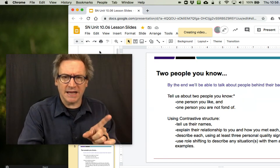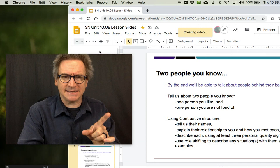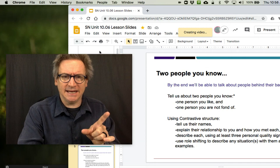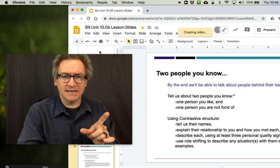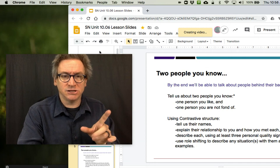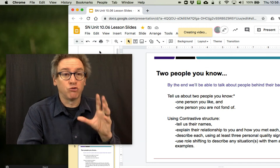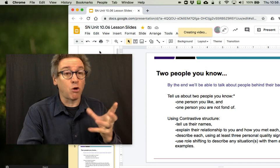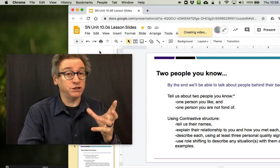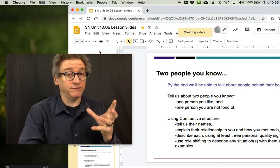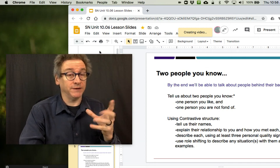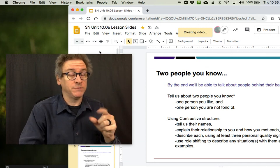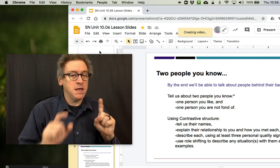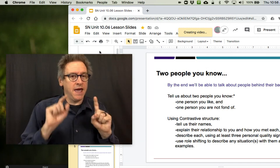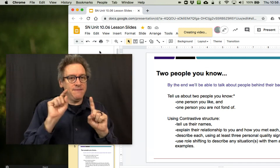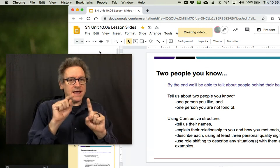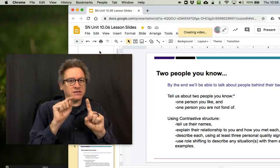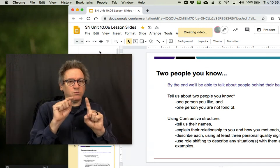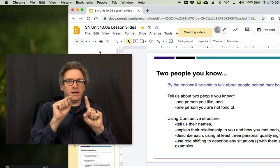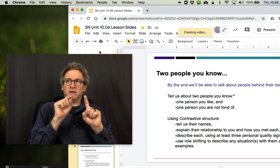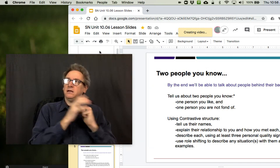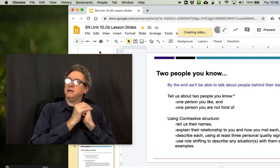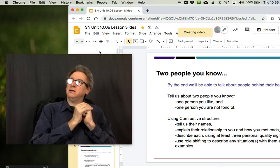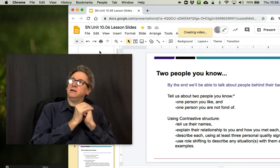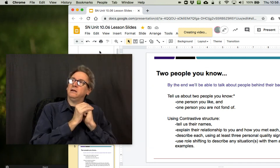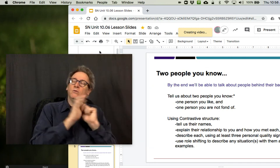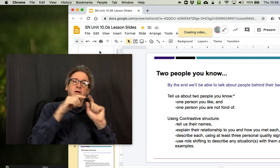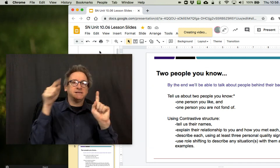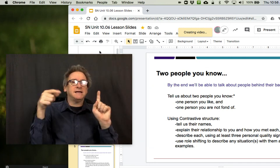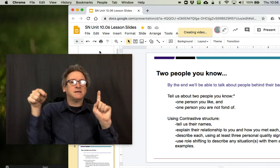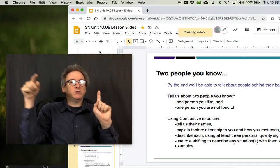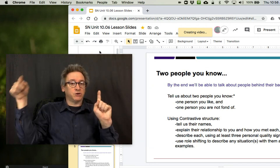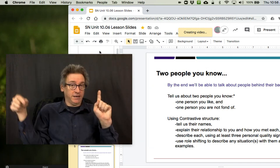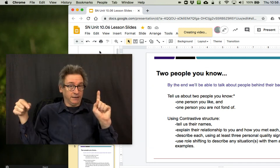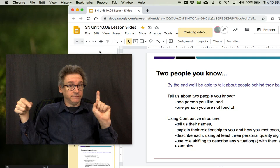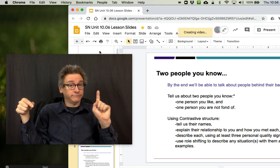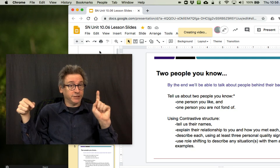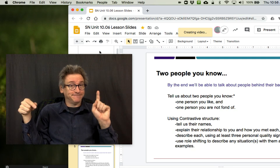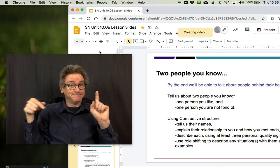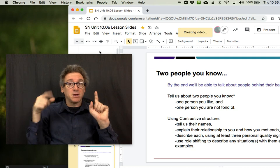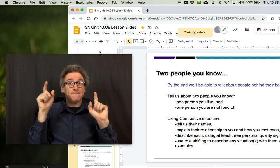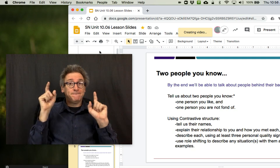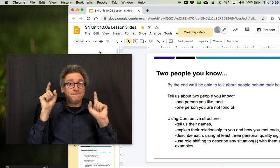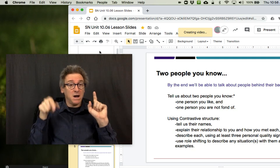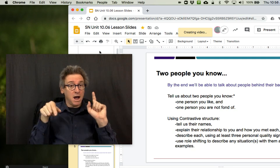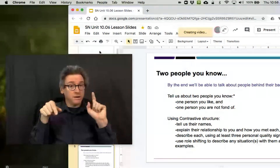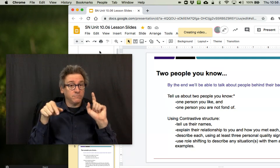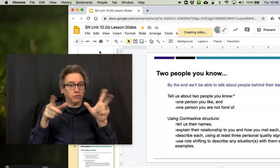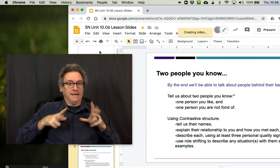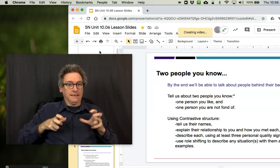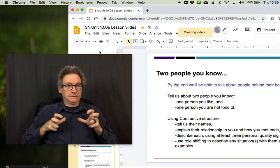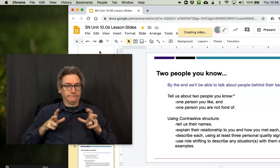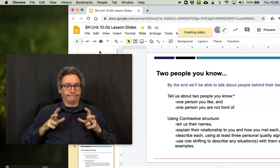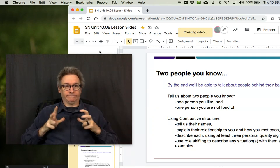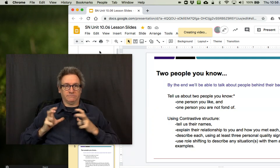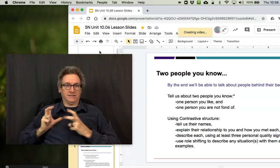then the last thing is role shifting. And that's when we can say someone's greedy, right? But